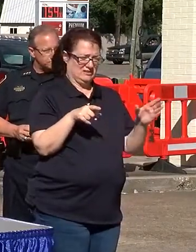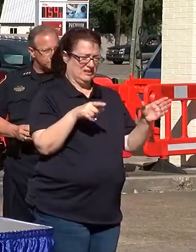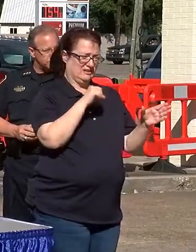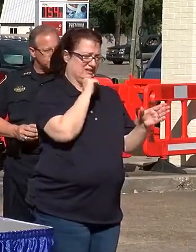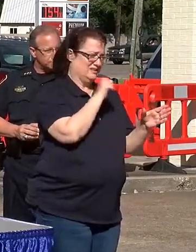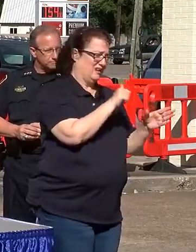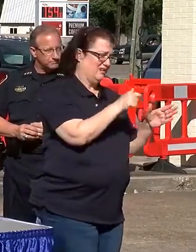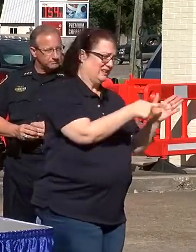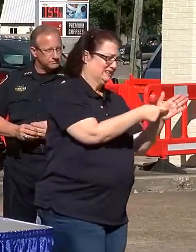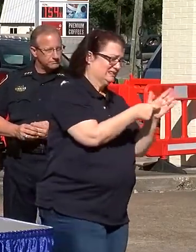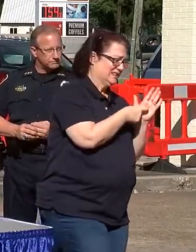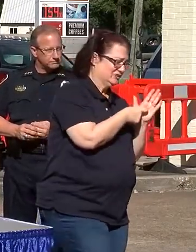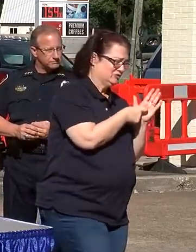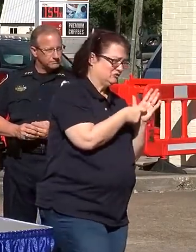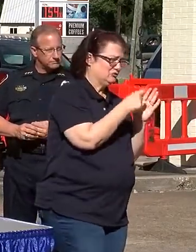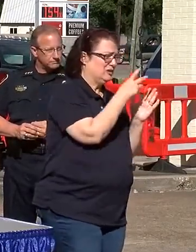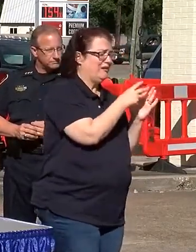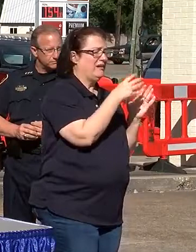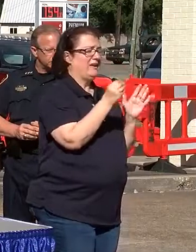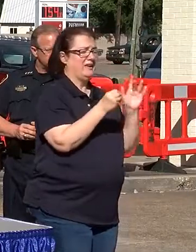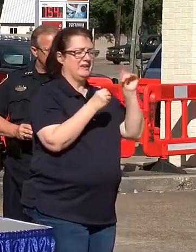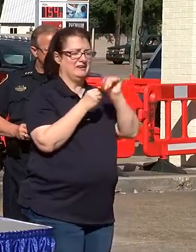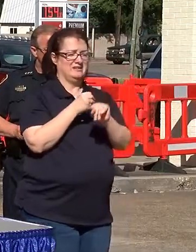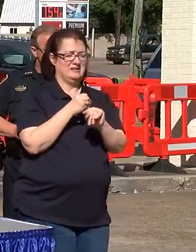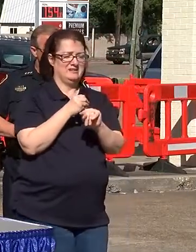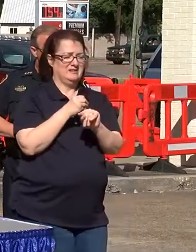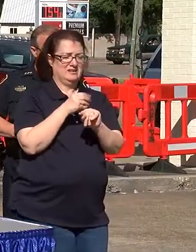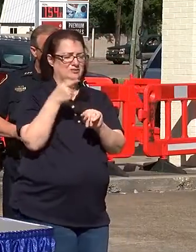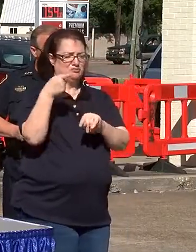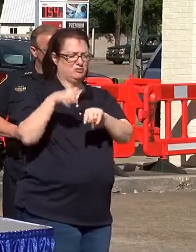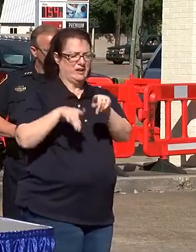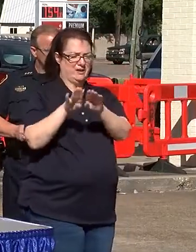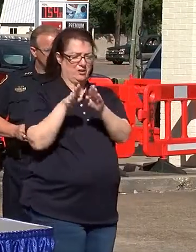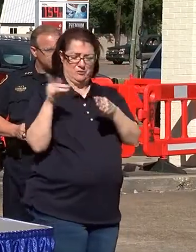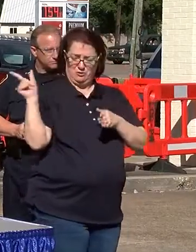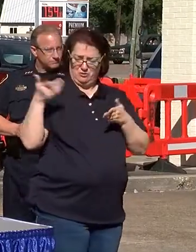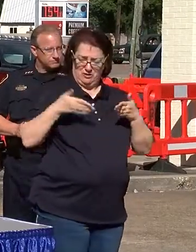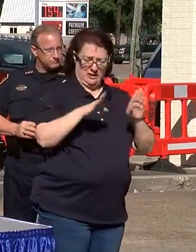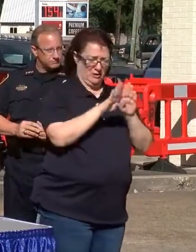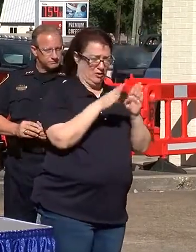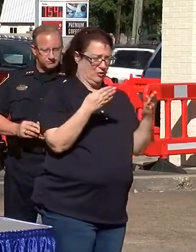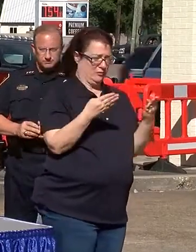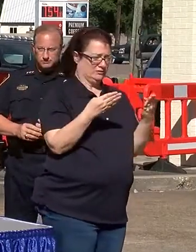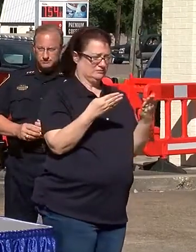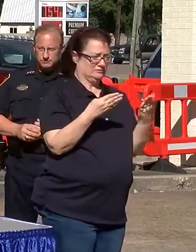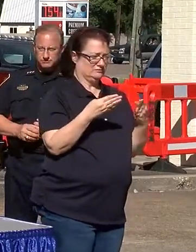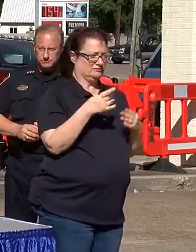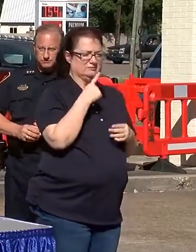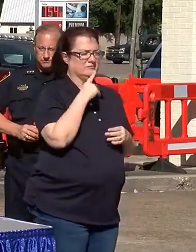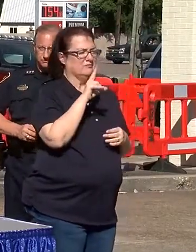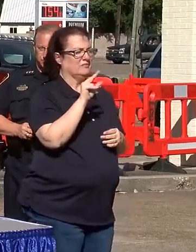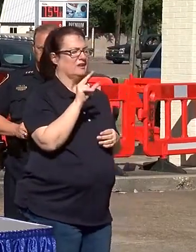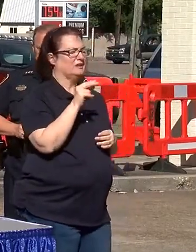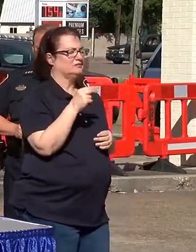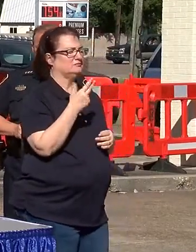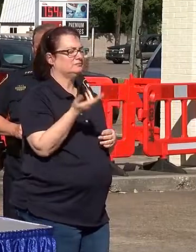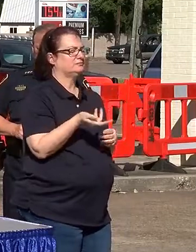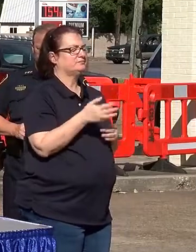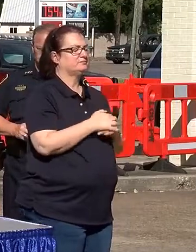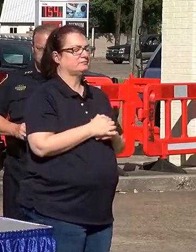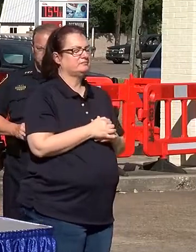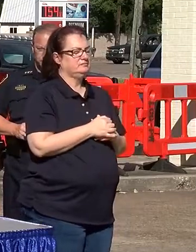and just sort of dropping by and saying, hey, maintain this distance, sort of talking to them about it? Yeah, we always took every case,